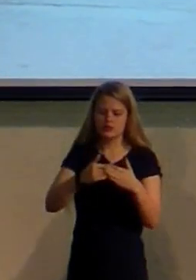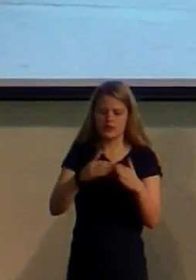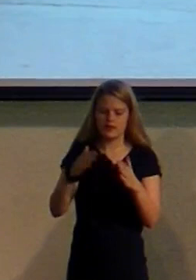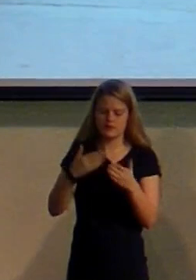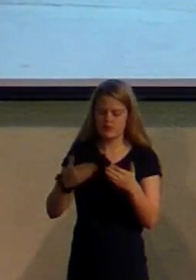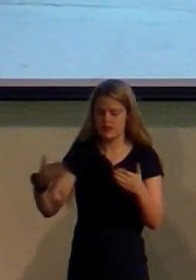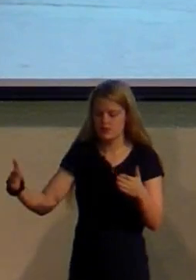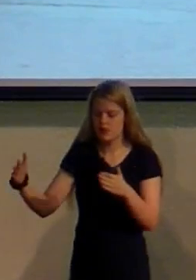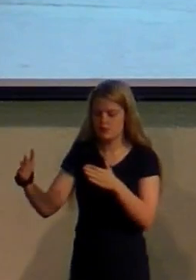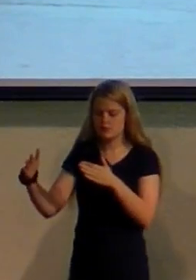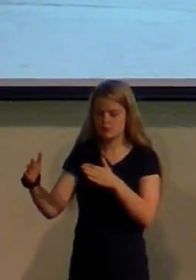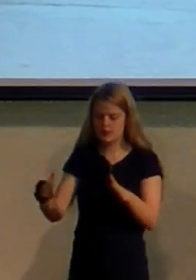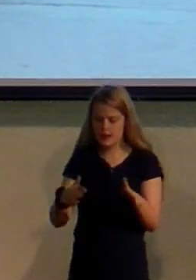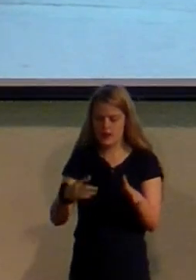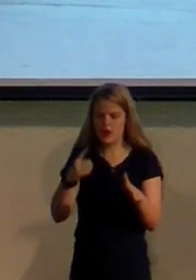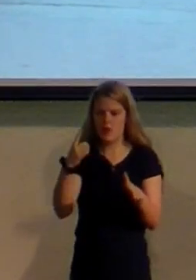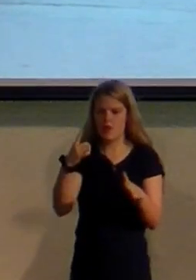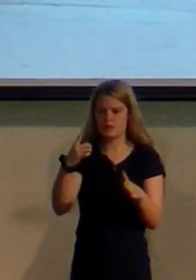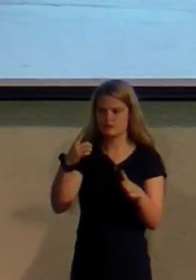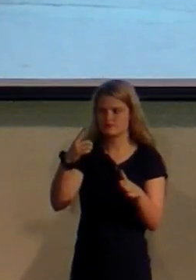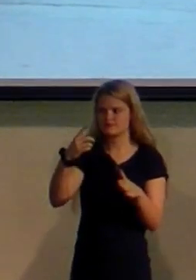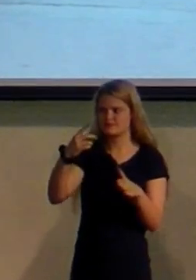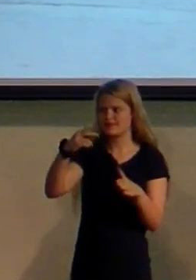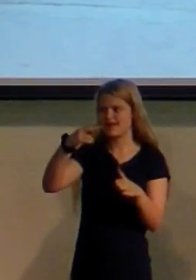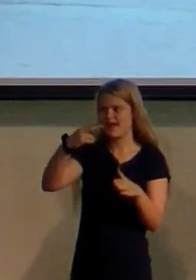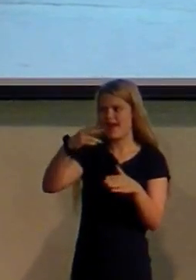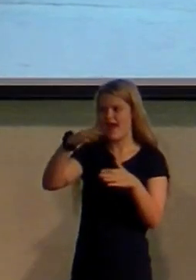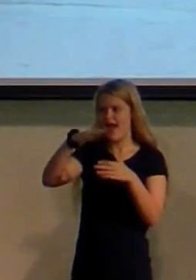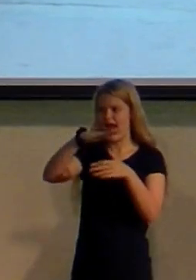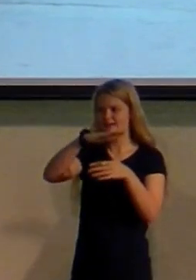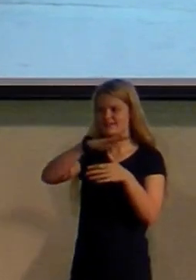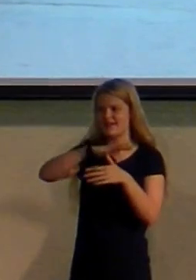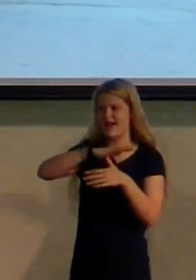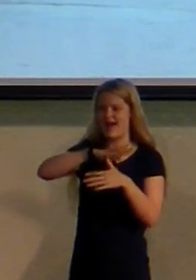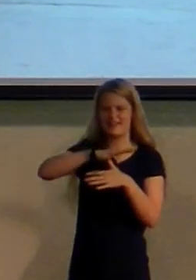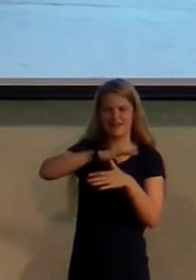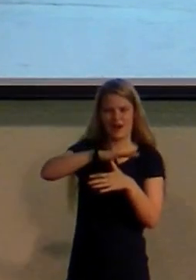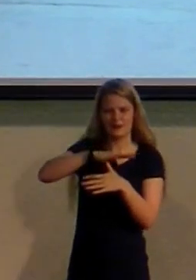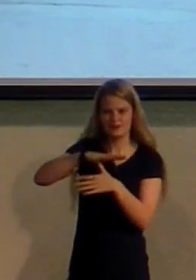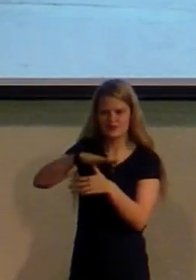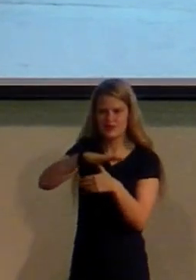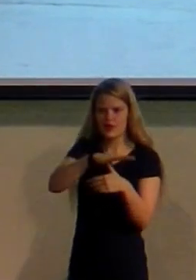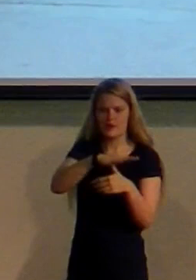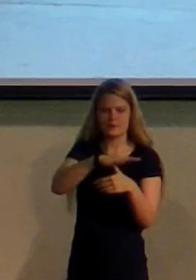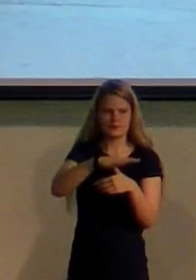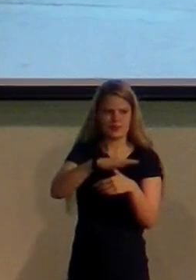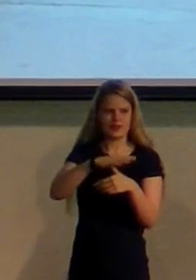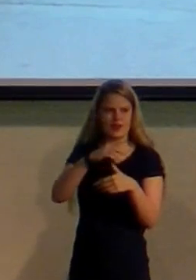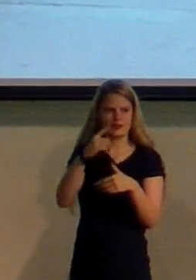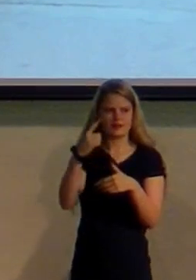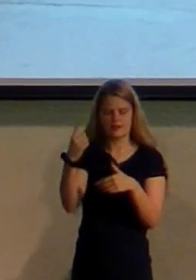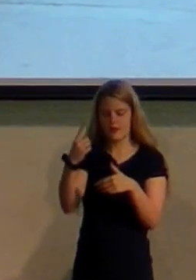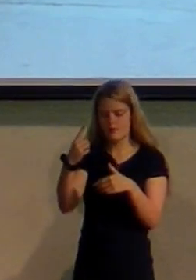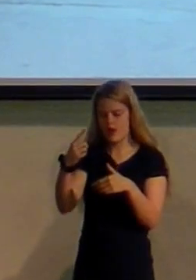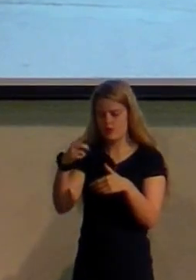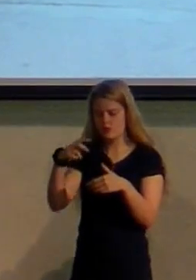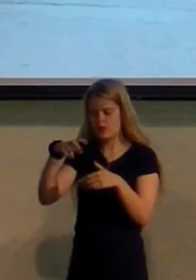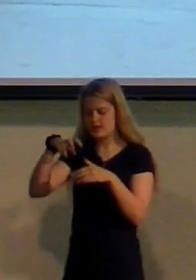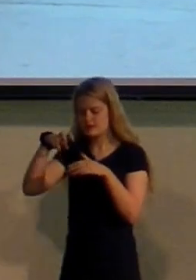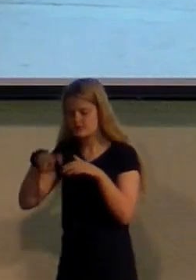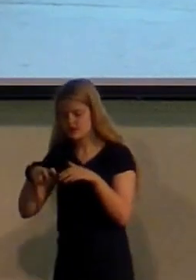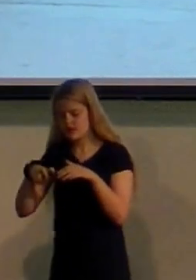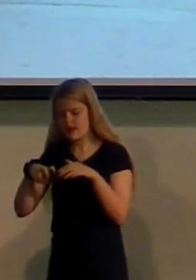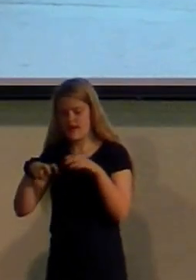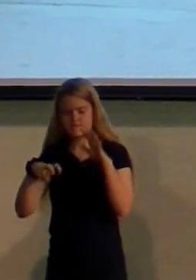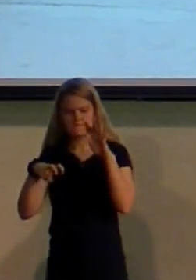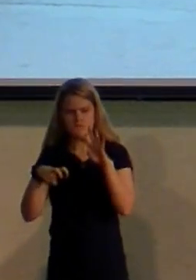was going to be that a helicopter would fly across in front of the people. As it got in front of them, it would squat down close to the ground, and 4 guys